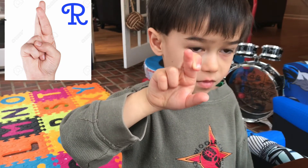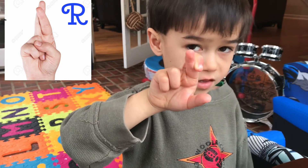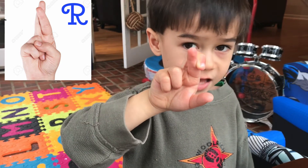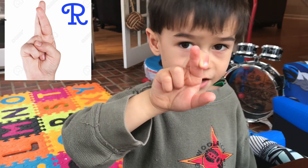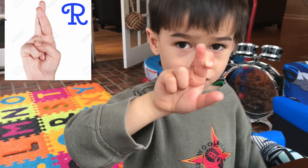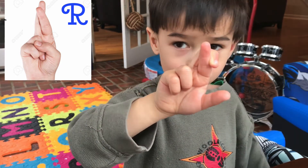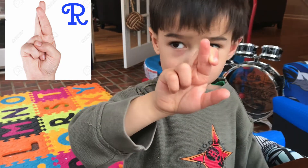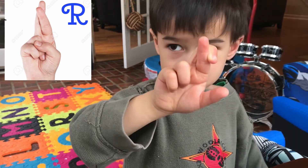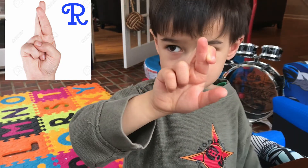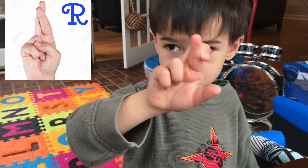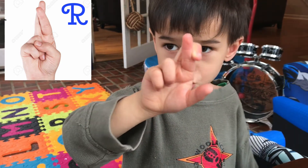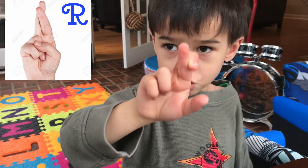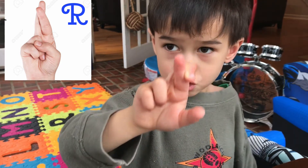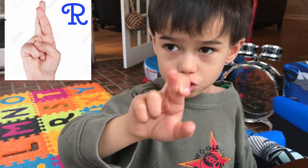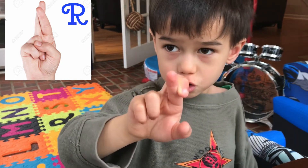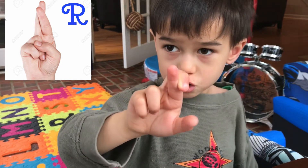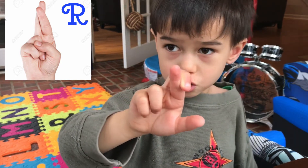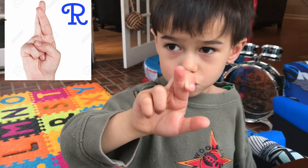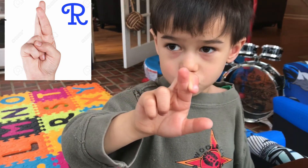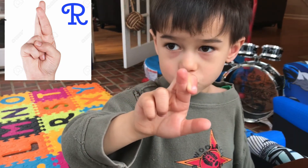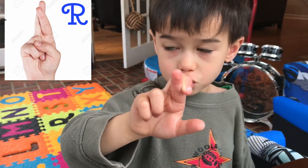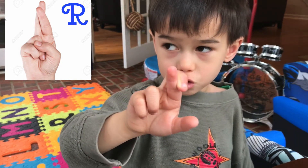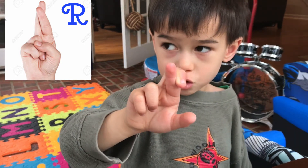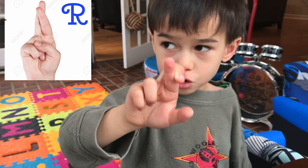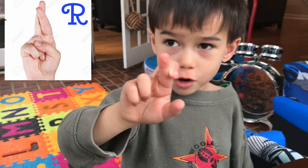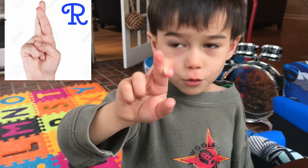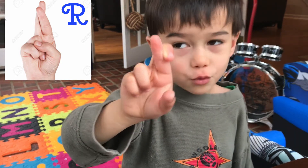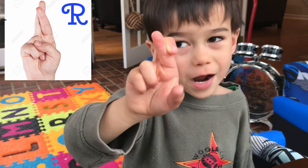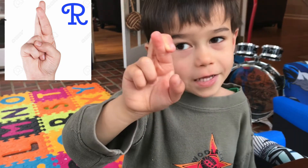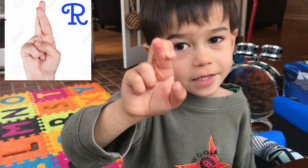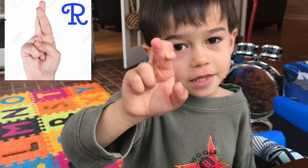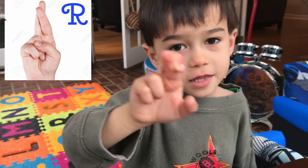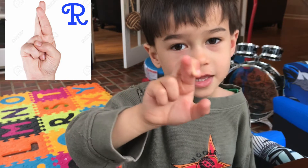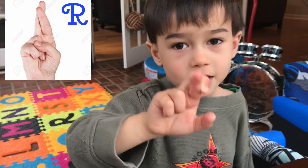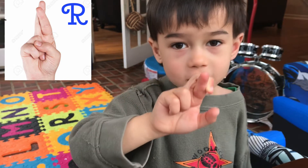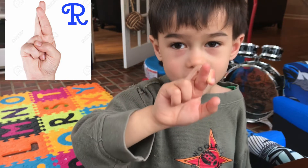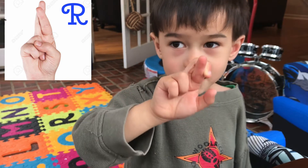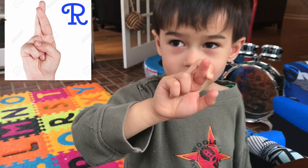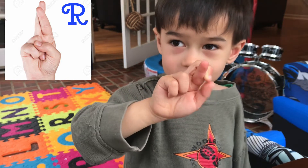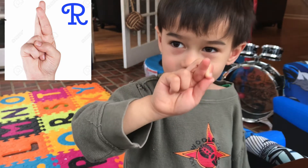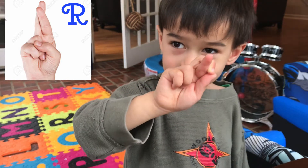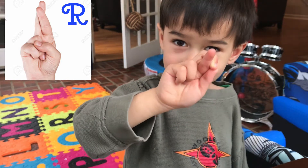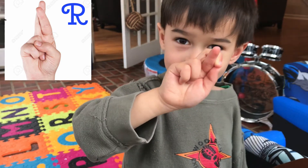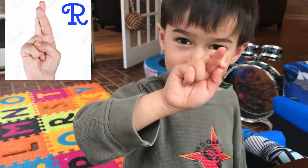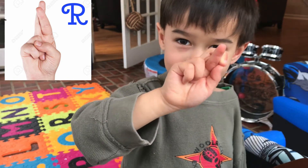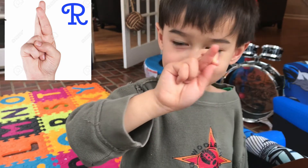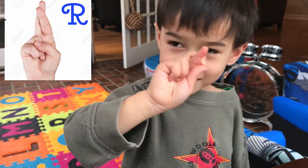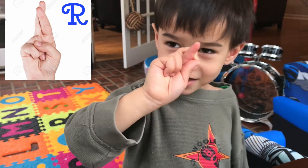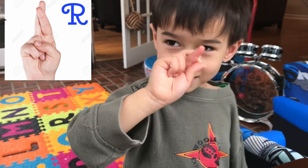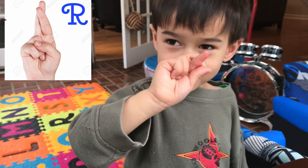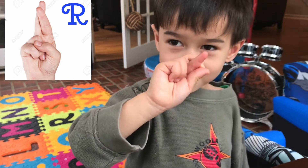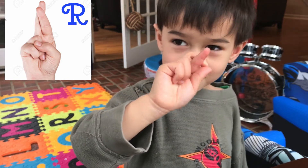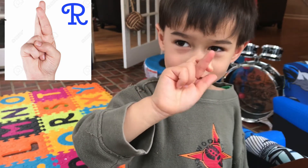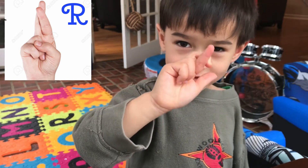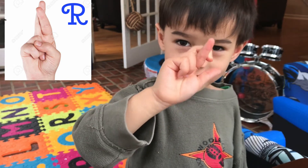Like rooster. Rooster. Or rice. Rice. Do you like